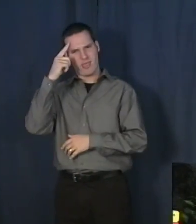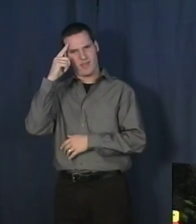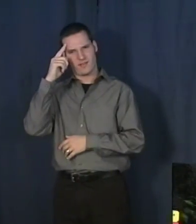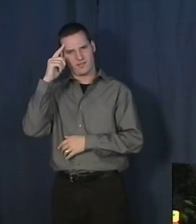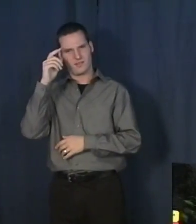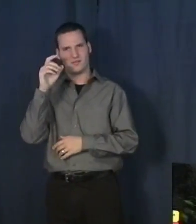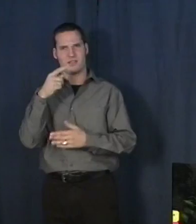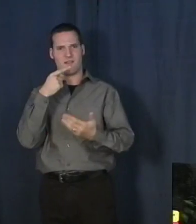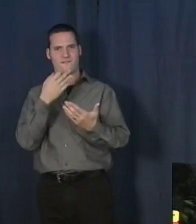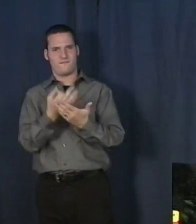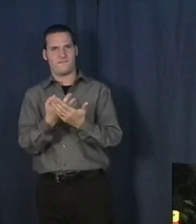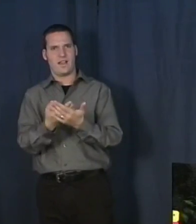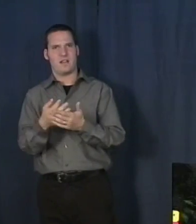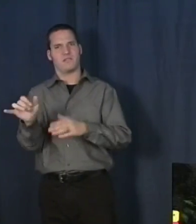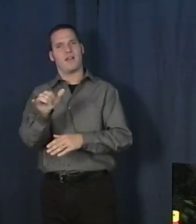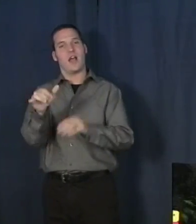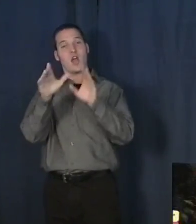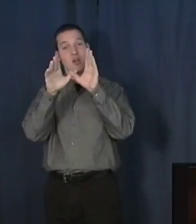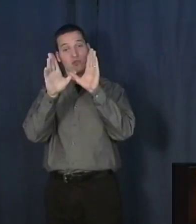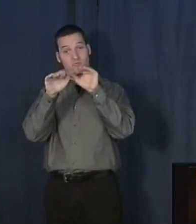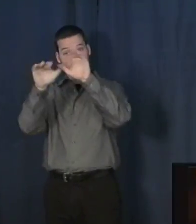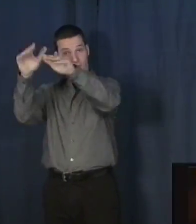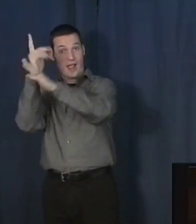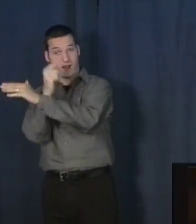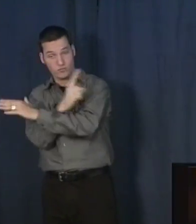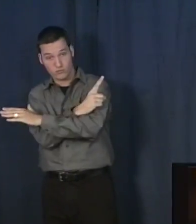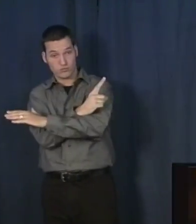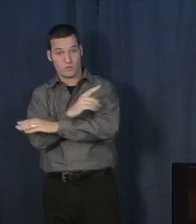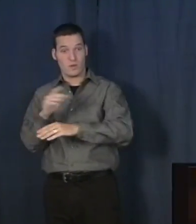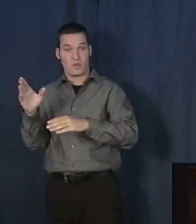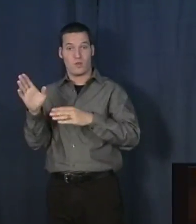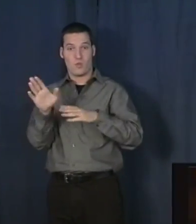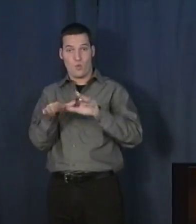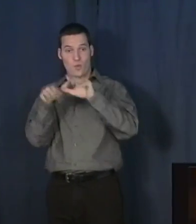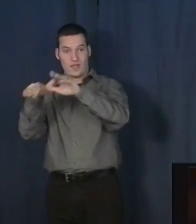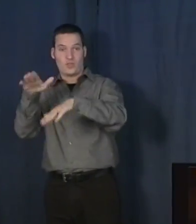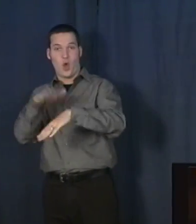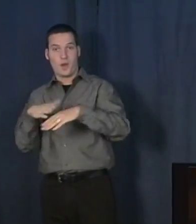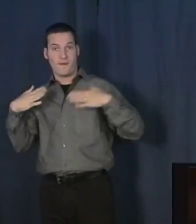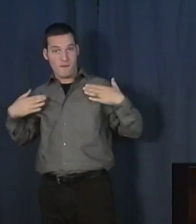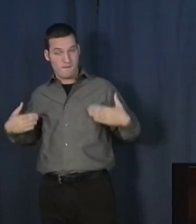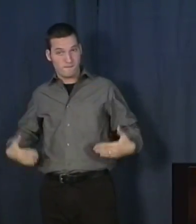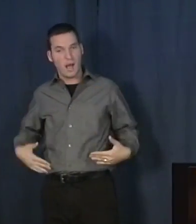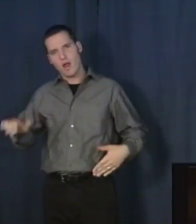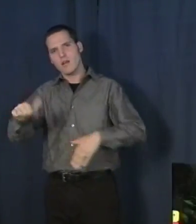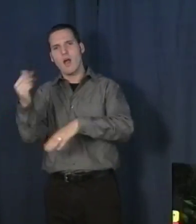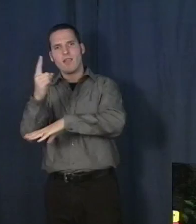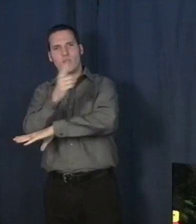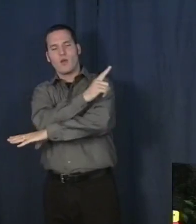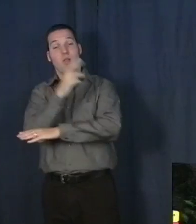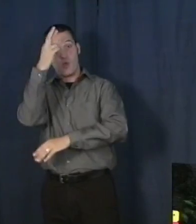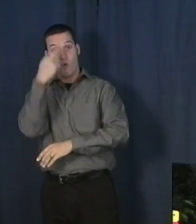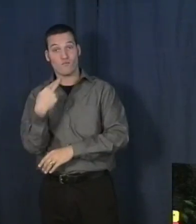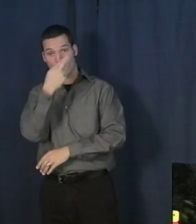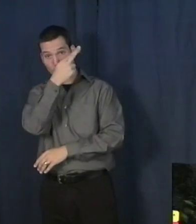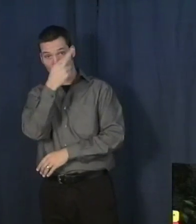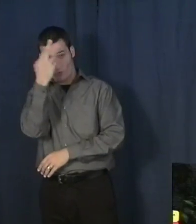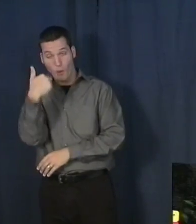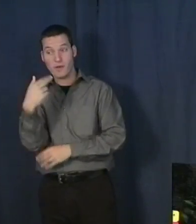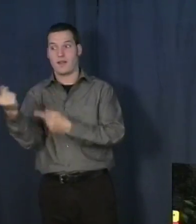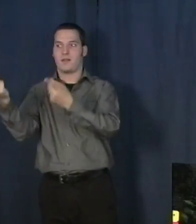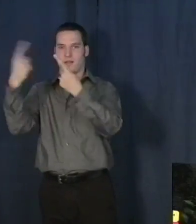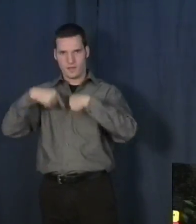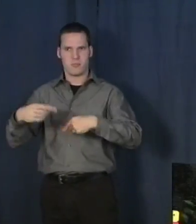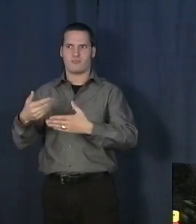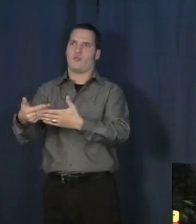Many people think the Sutton artifact appears to be like a pterodactyl with its wings folded against its body. Another dinosaur. The Romans came